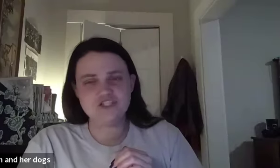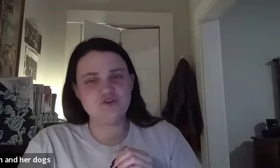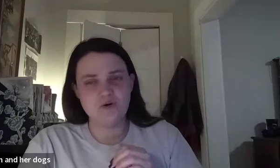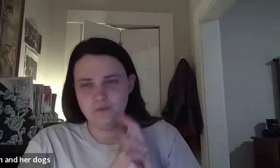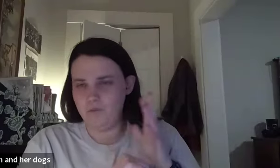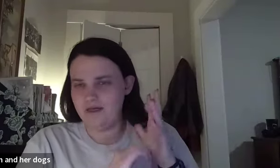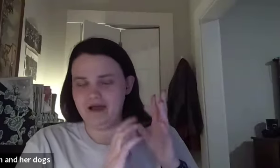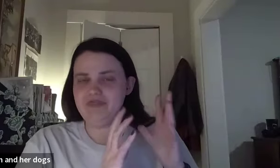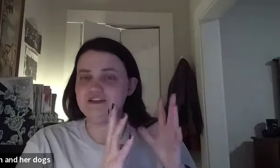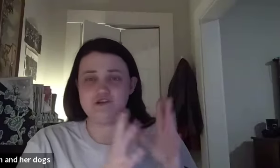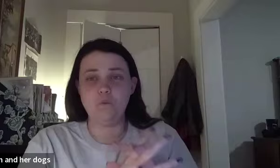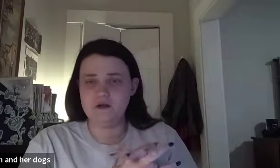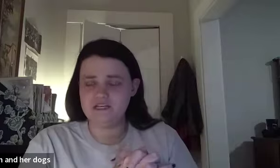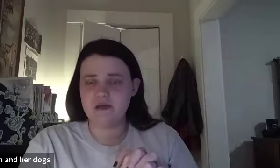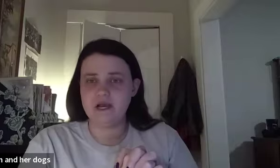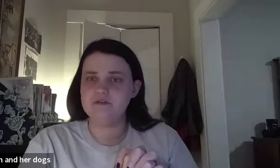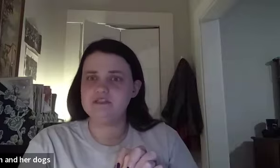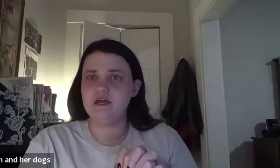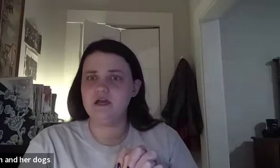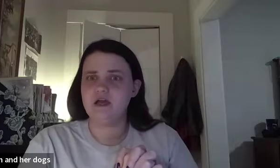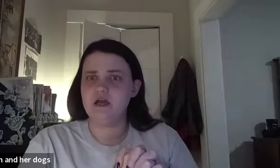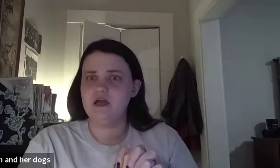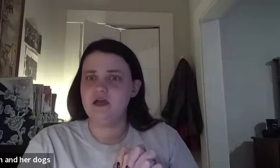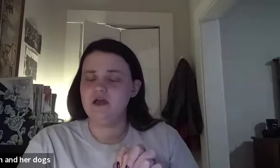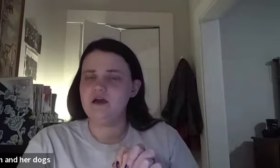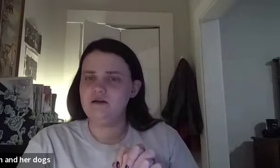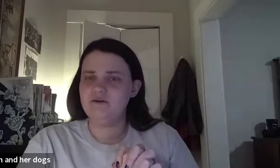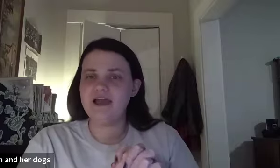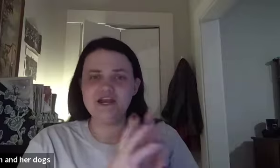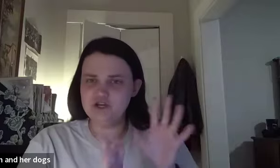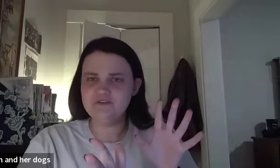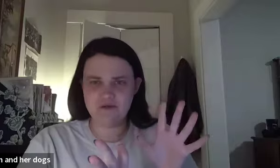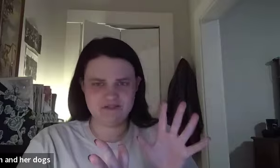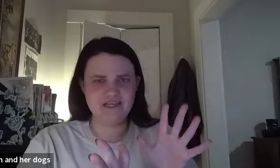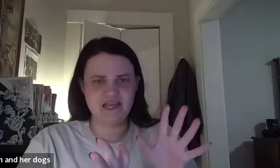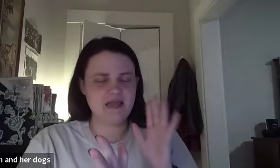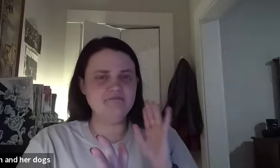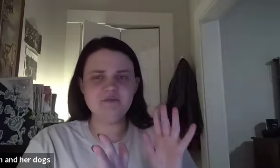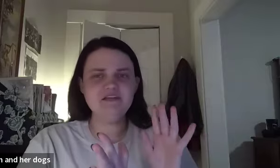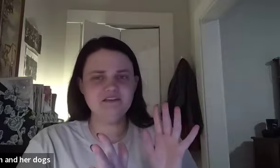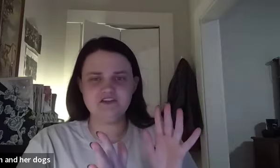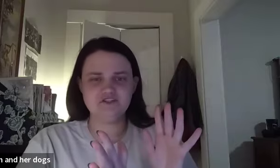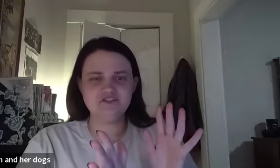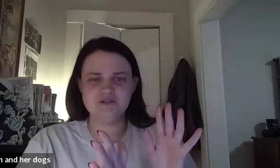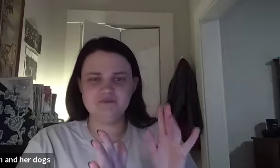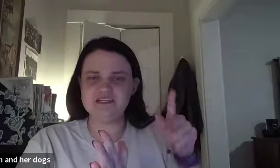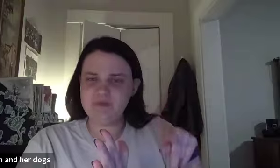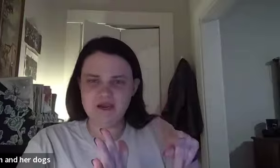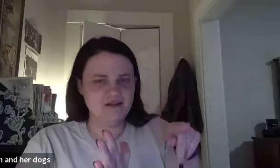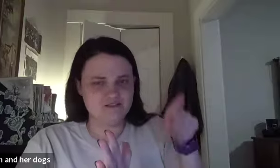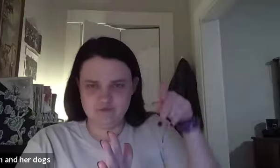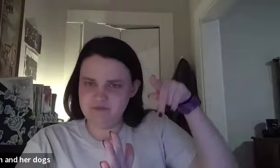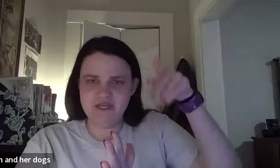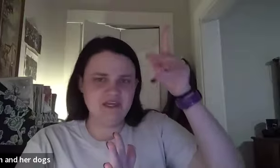just saw it like, I think I saw it one time and I was like, oh, and I knew what they were saying. I immediately understood because parents with the